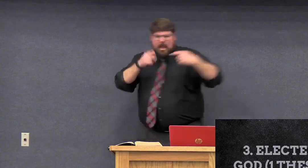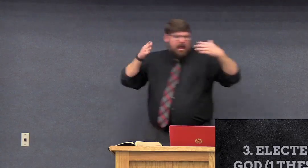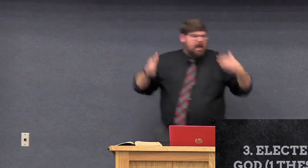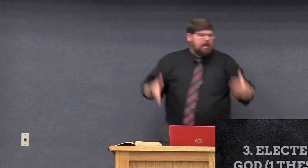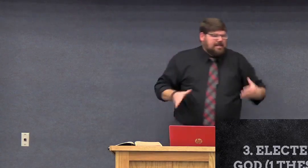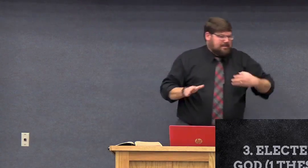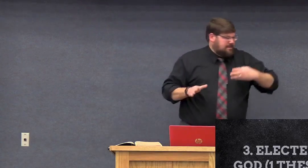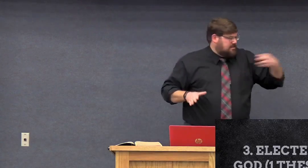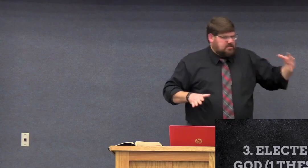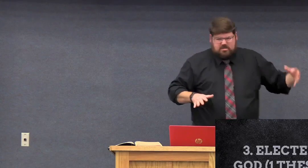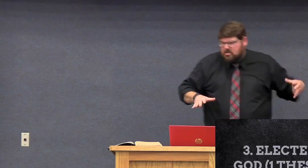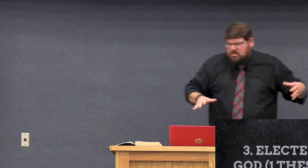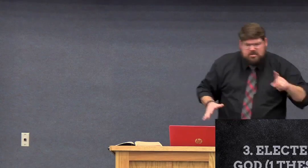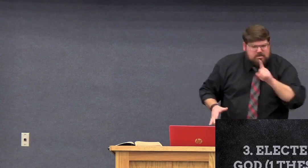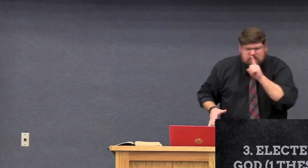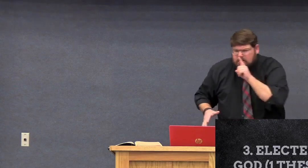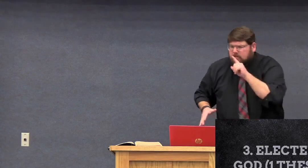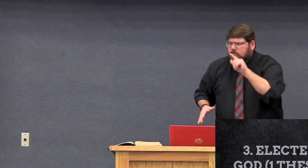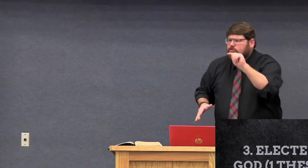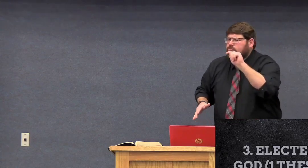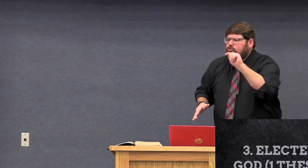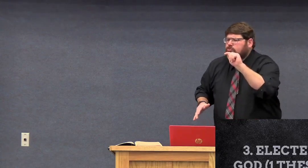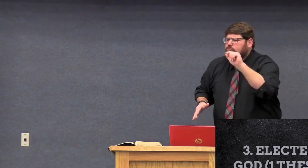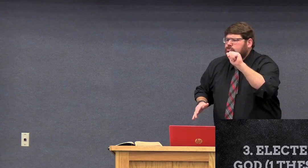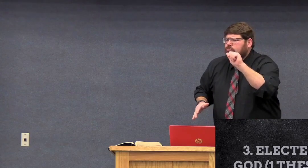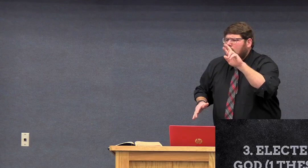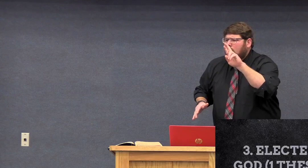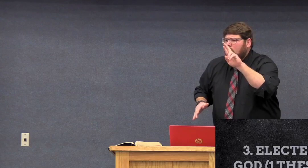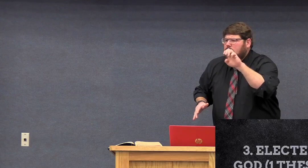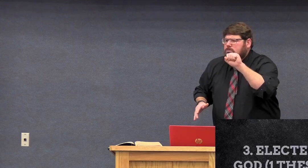seed, and then at nighttime an enemy came along